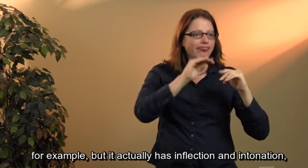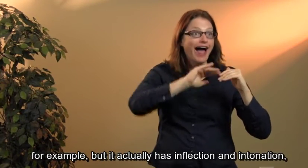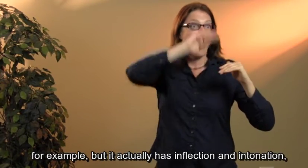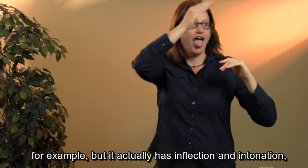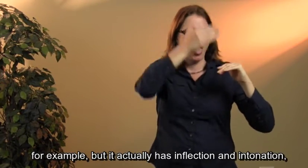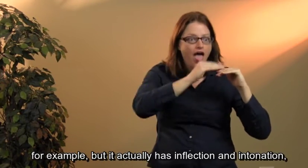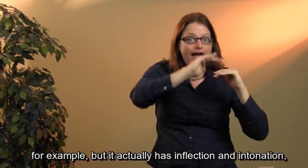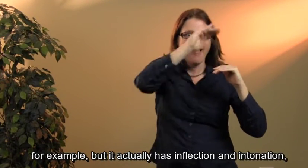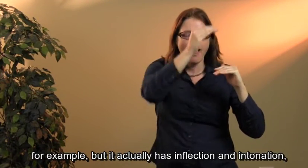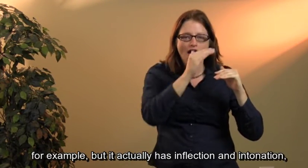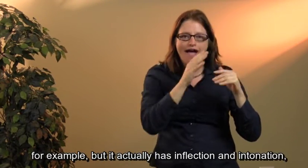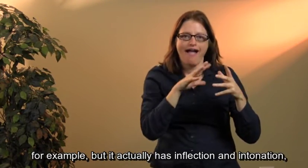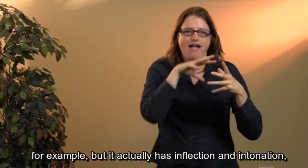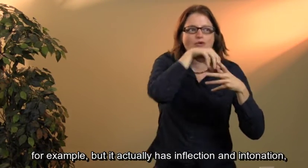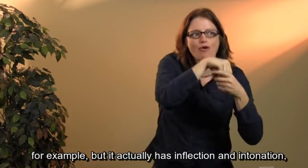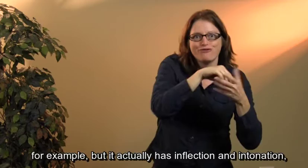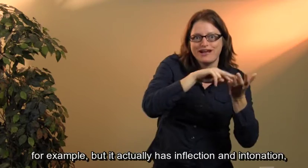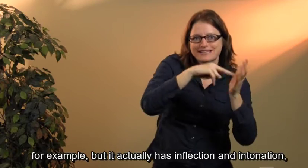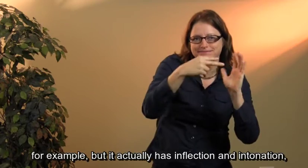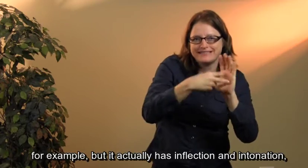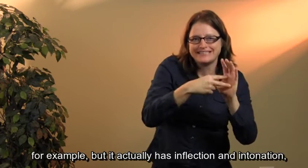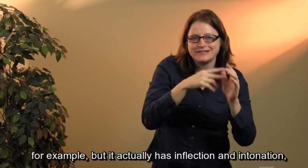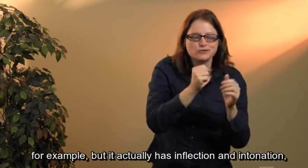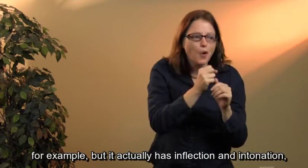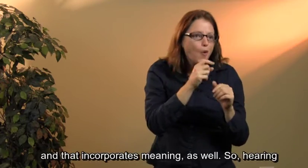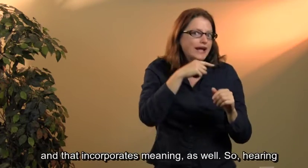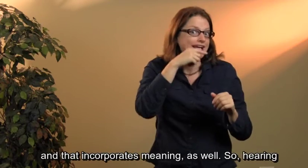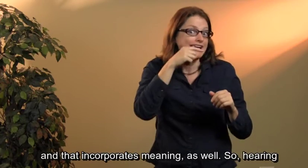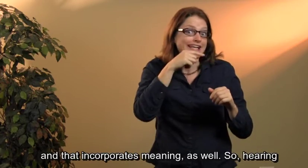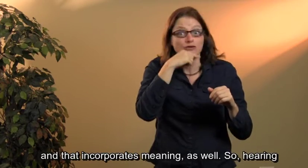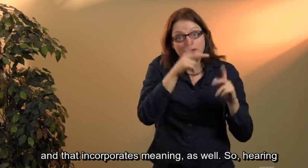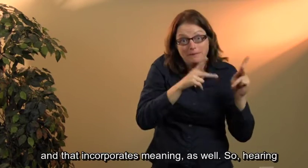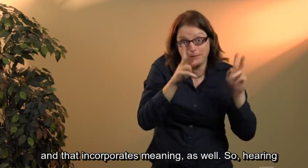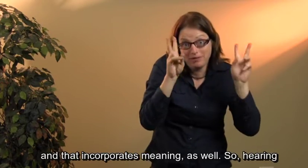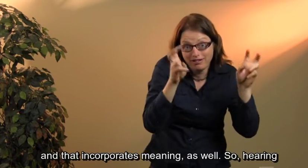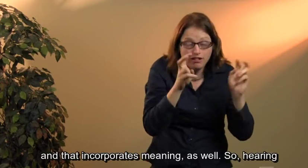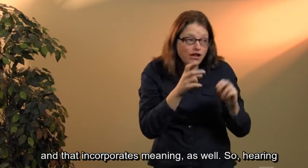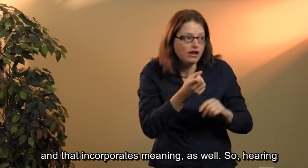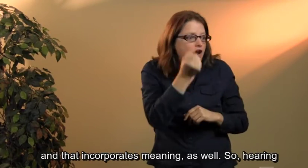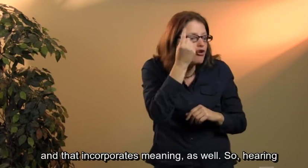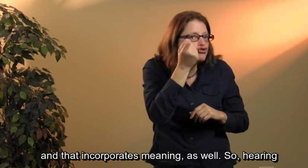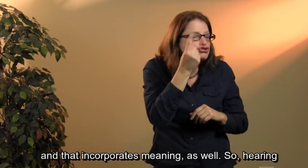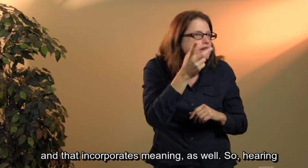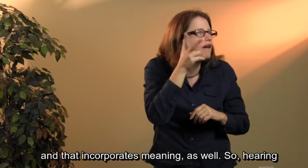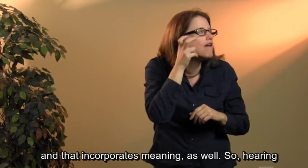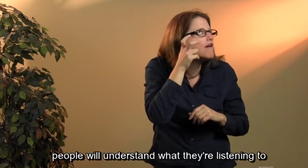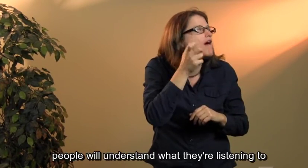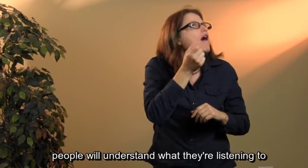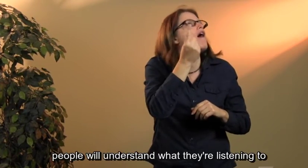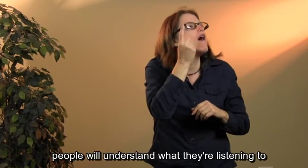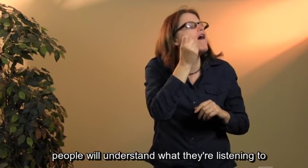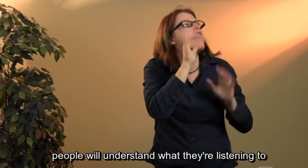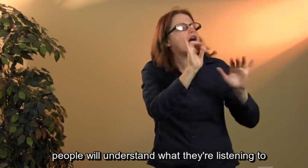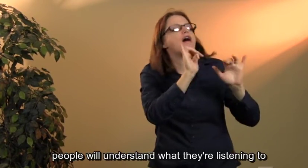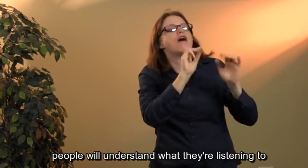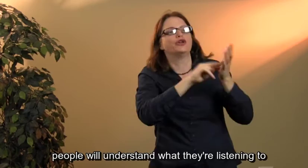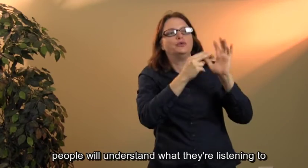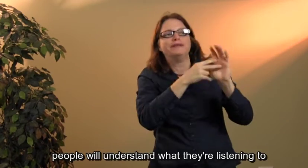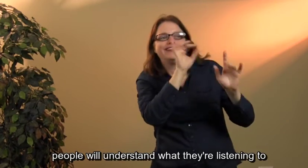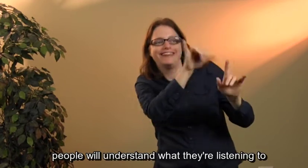but it actually has inflection and intonation, and that incorporates meaning as well. So hearing people will understand what